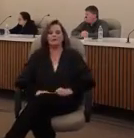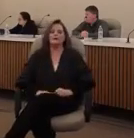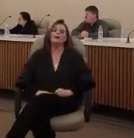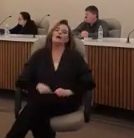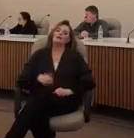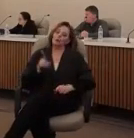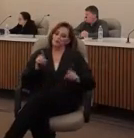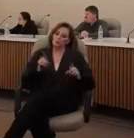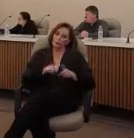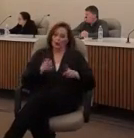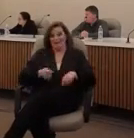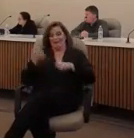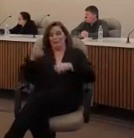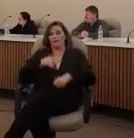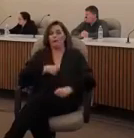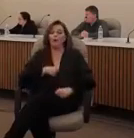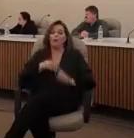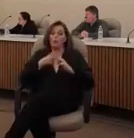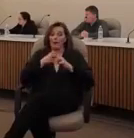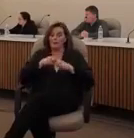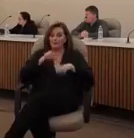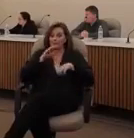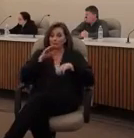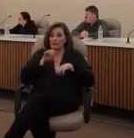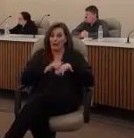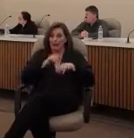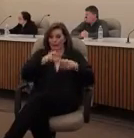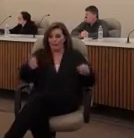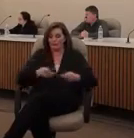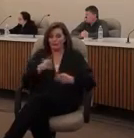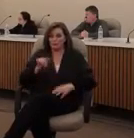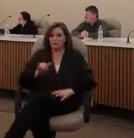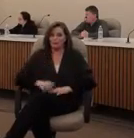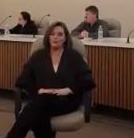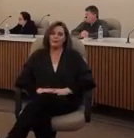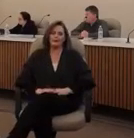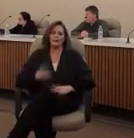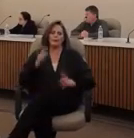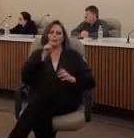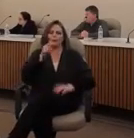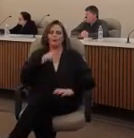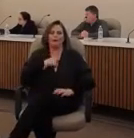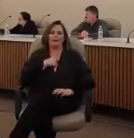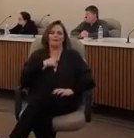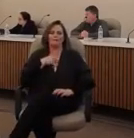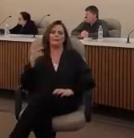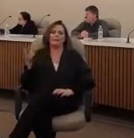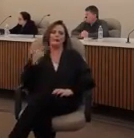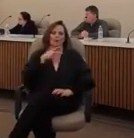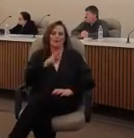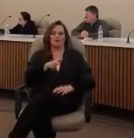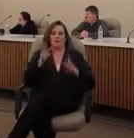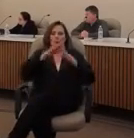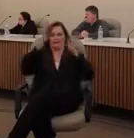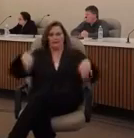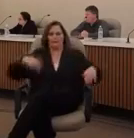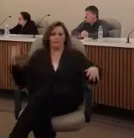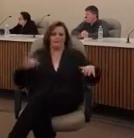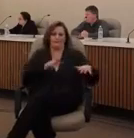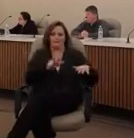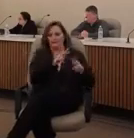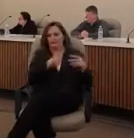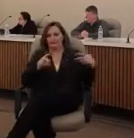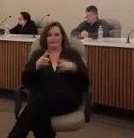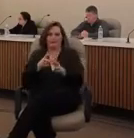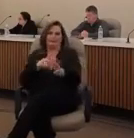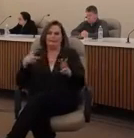on the site. We no longer have cars trying to get into the vehicle bays and coming out of the bays. And frankly, we're eliminating a lot of the noise and